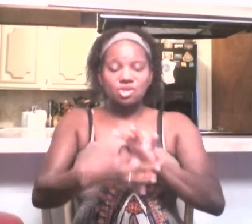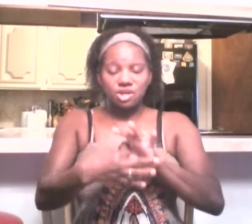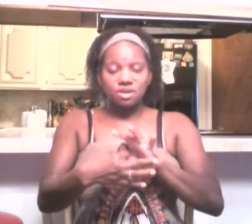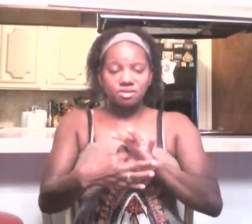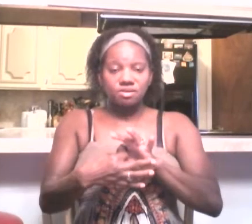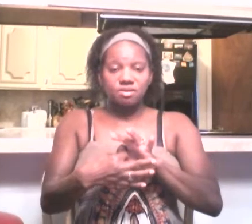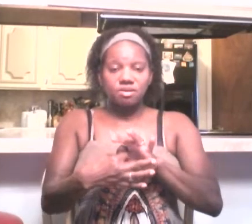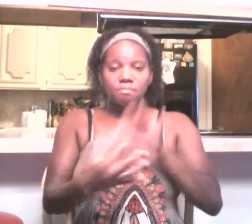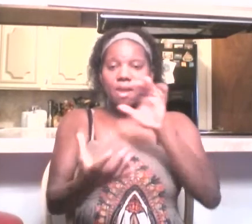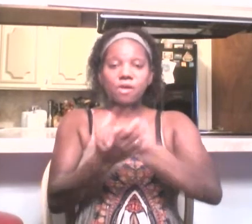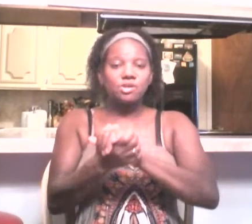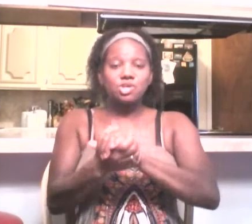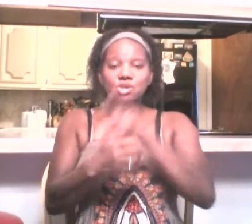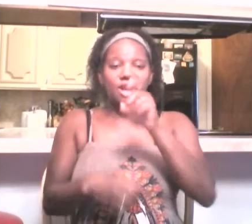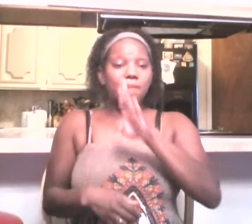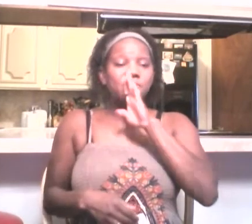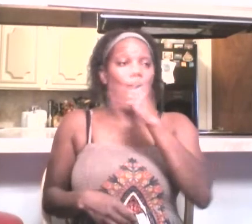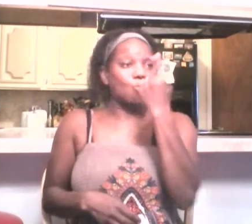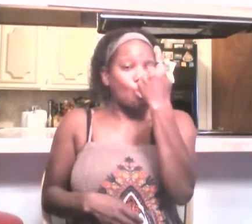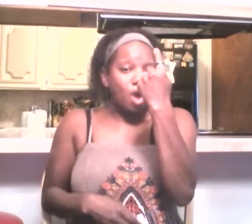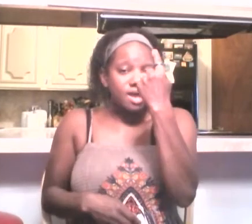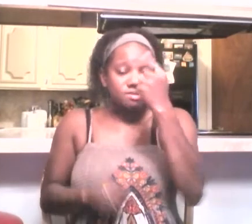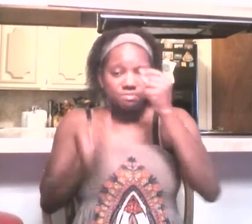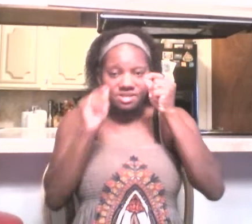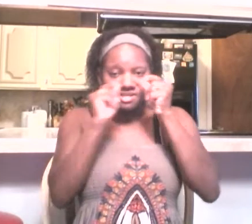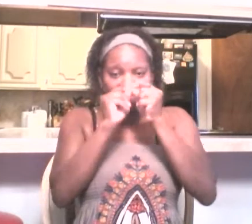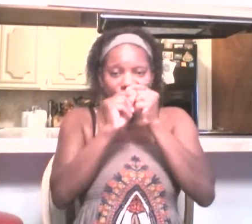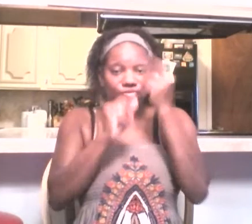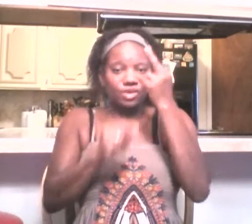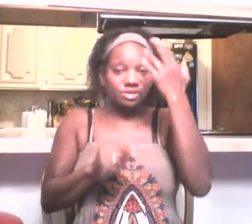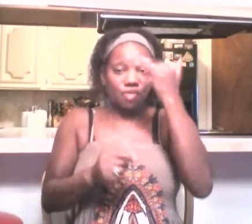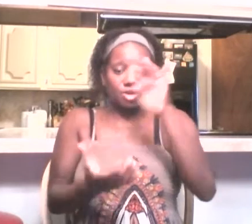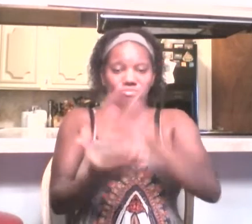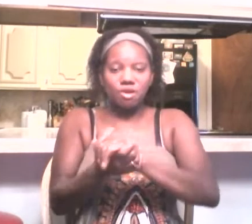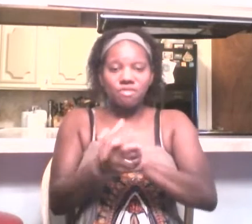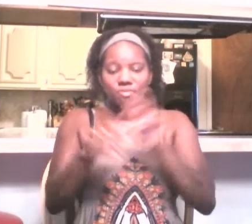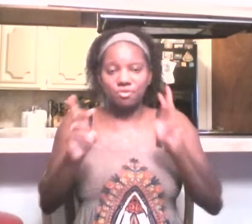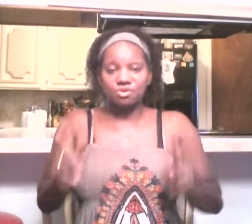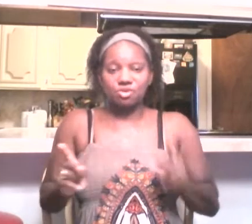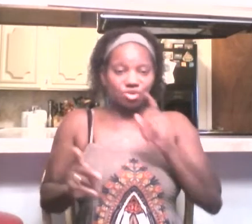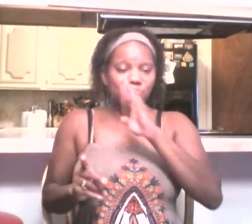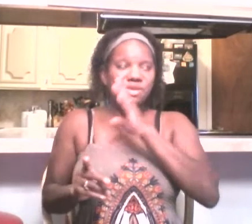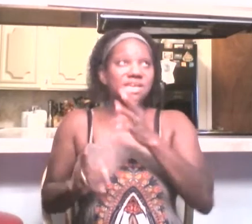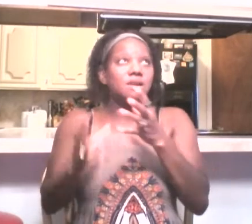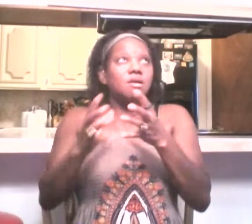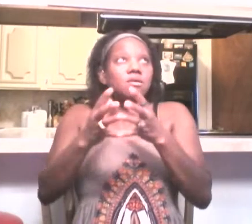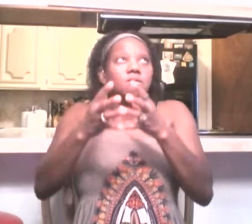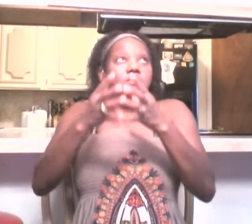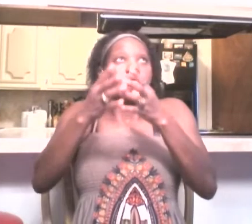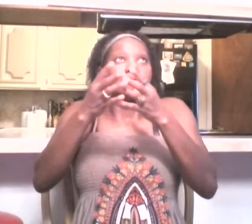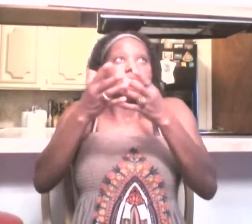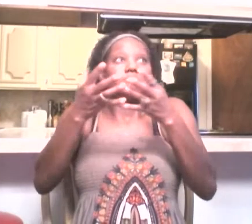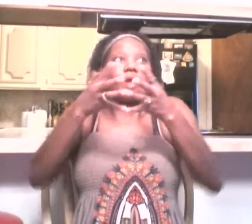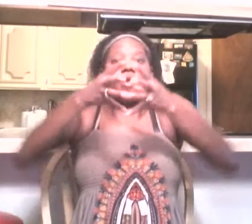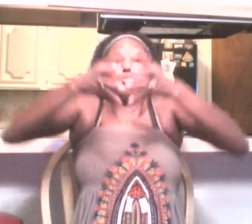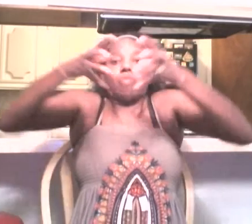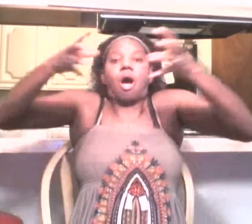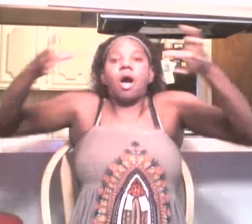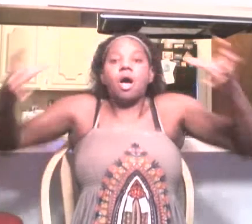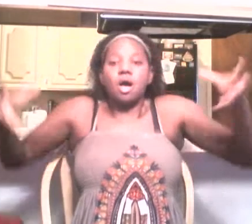relationship. Marriage should not be on one specific reason why you married the person. It should be a lot